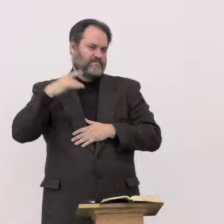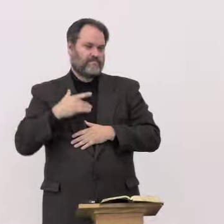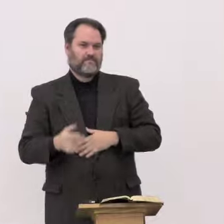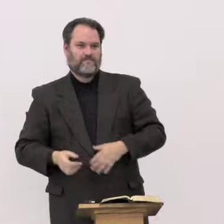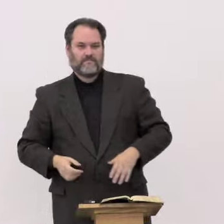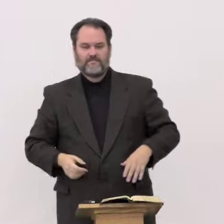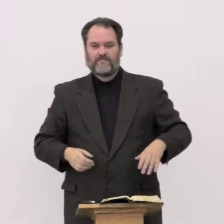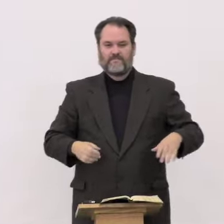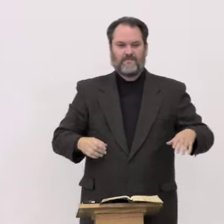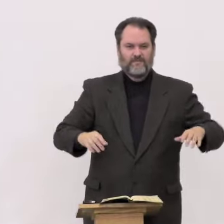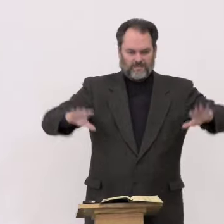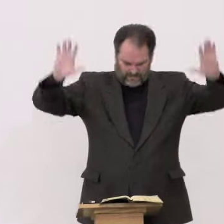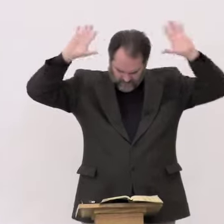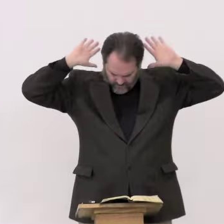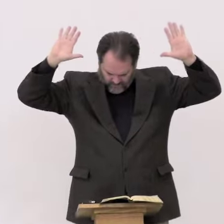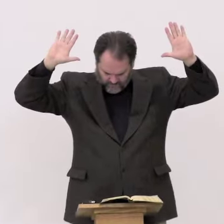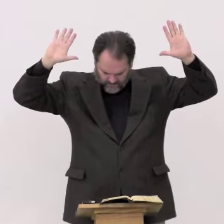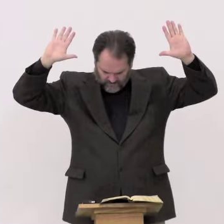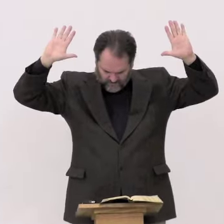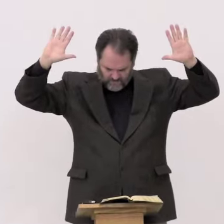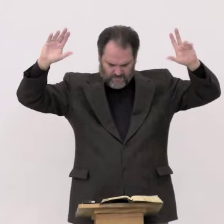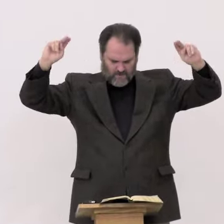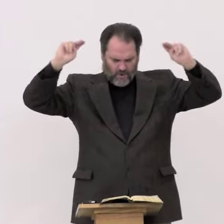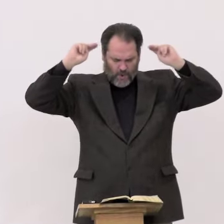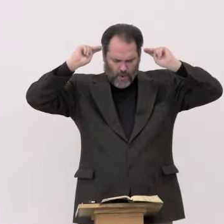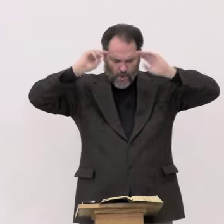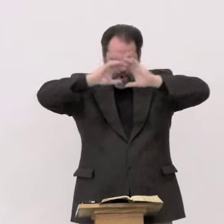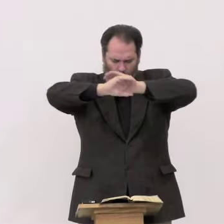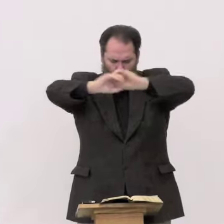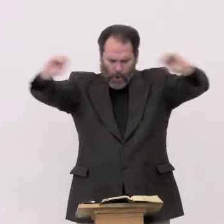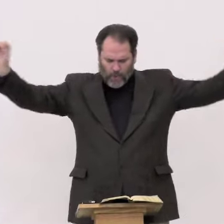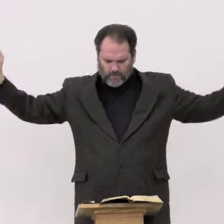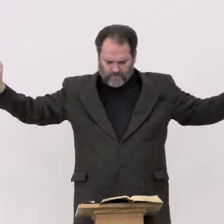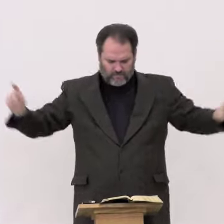It's just like the independent Baptist people, they think.